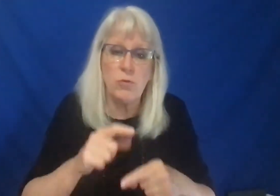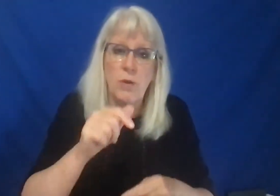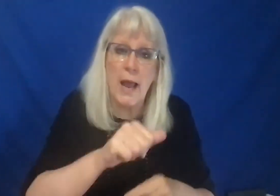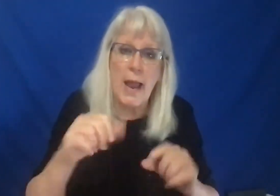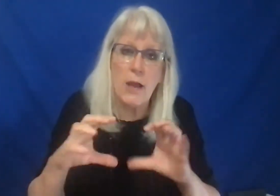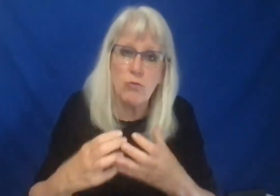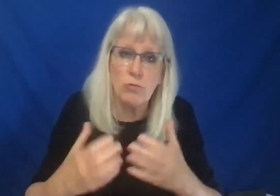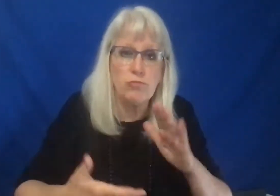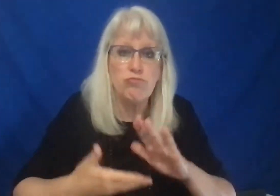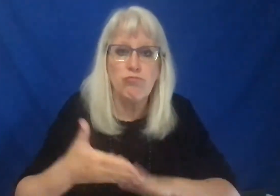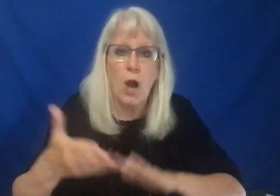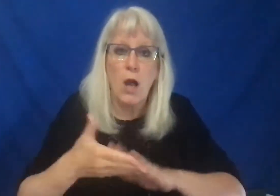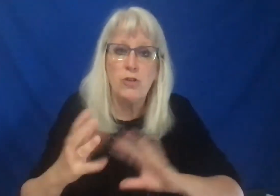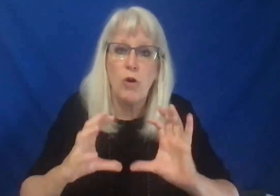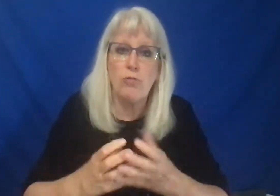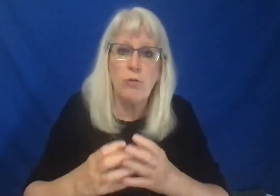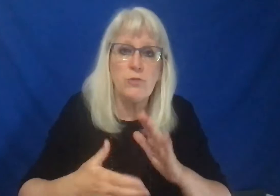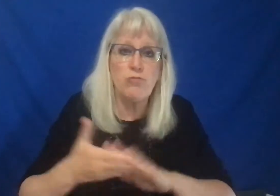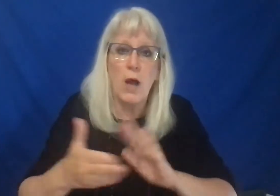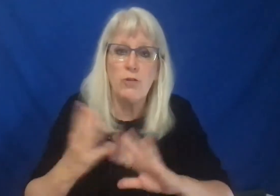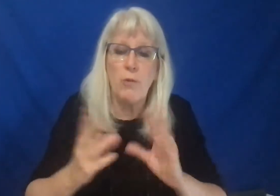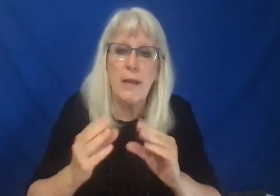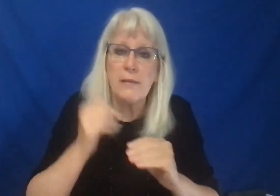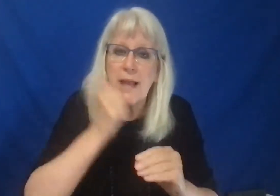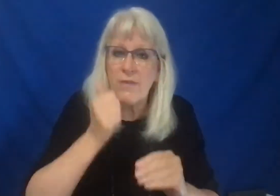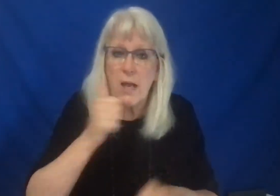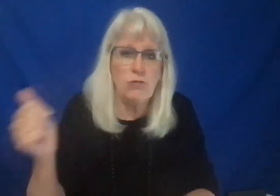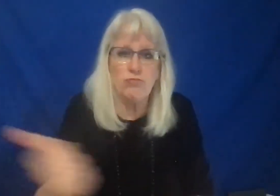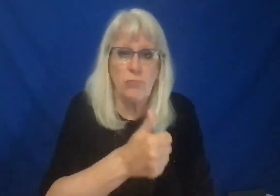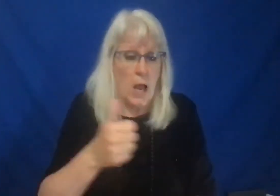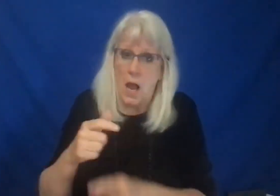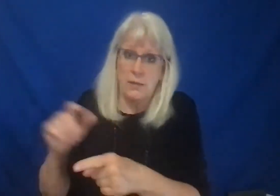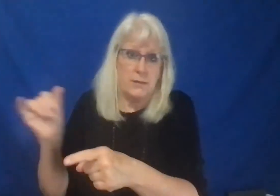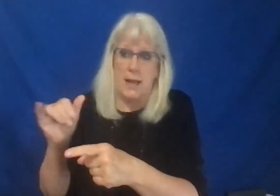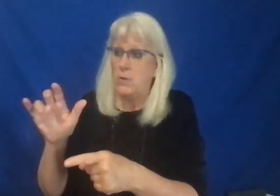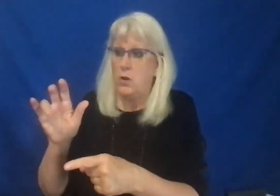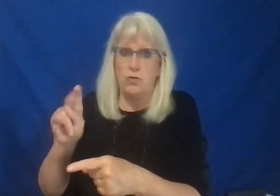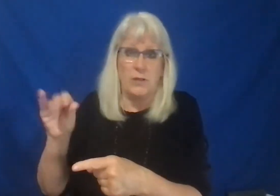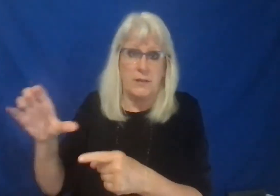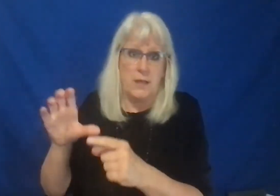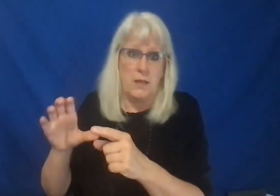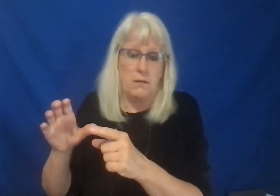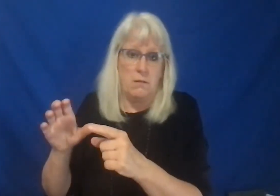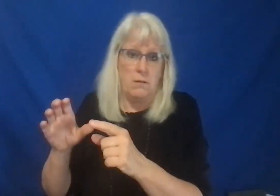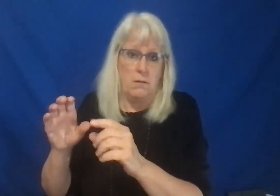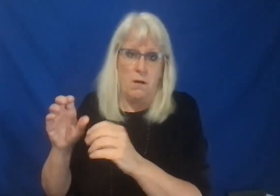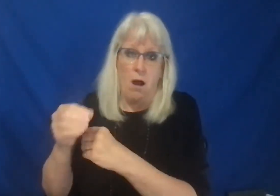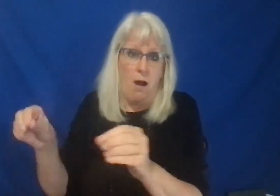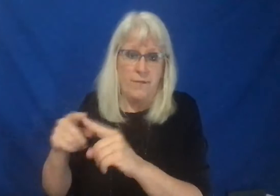routine administrative running of the general service office in New York City to the GSO and the staff and the